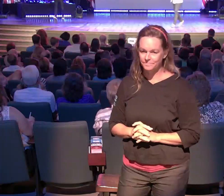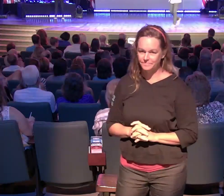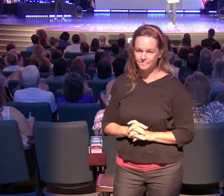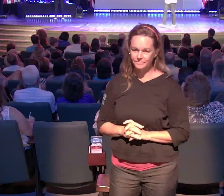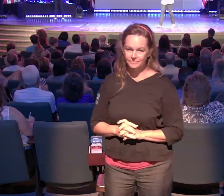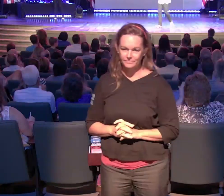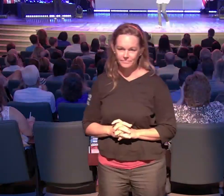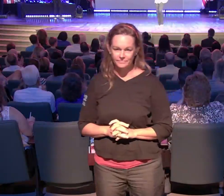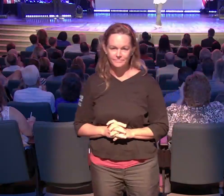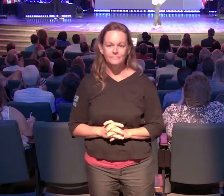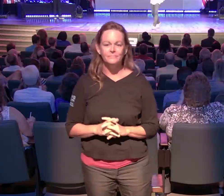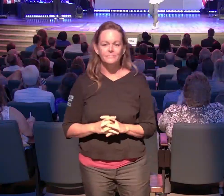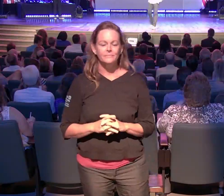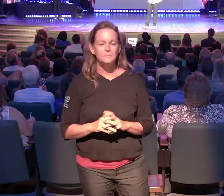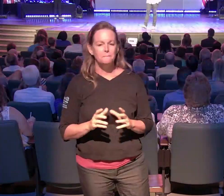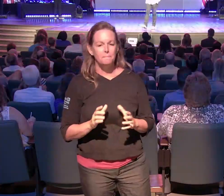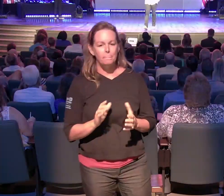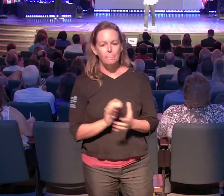Amen, church.